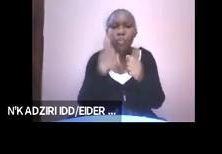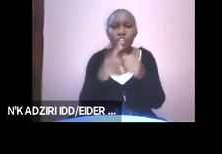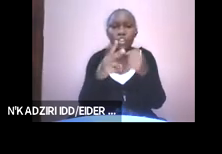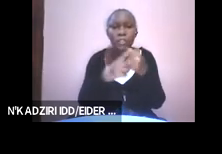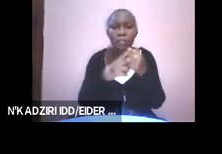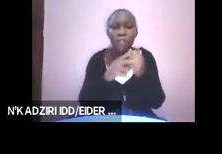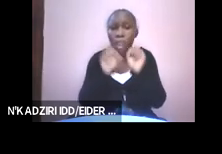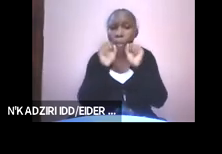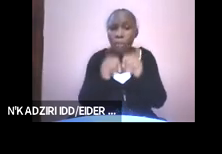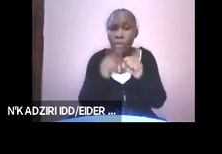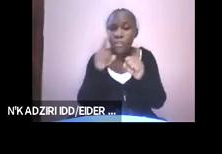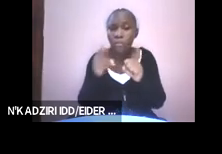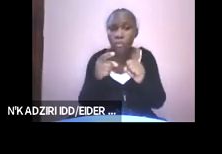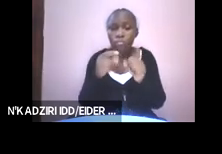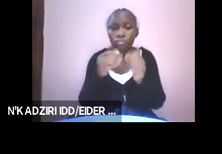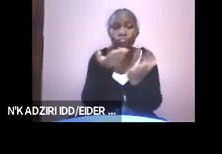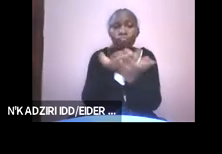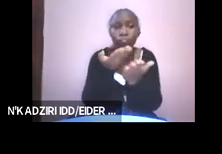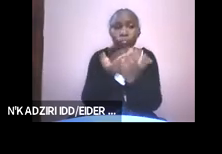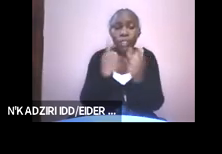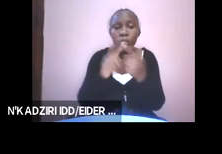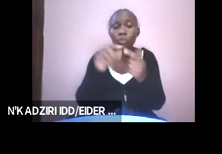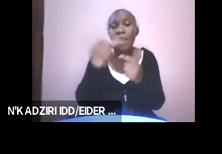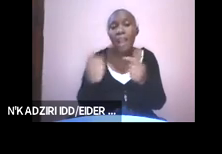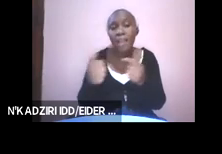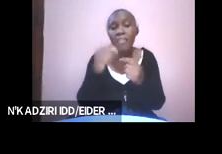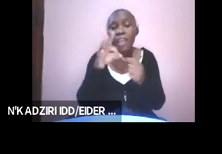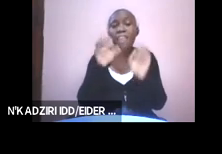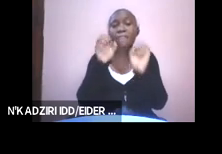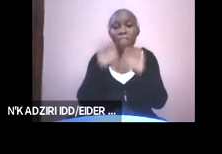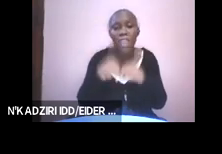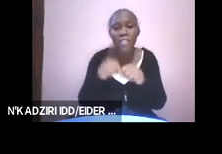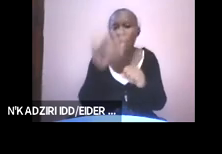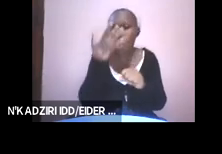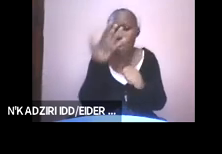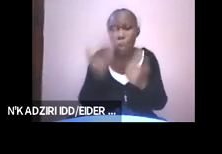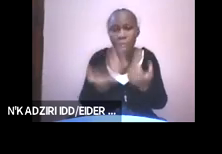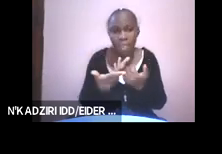others? If so, why would you recommend? And if you have a specific